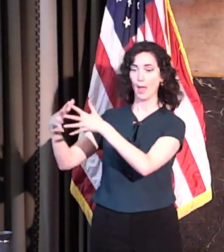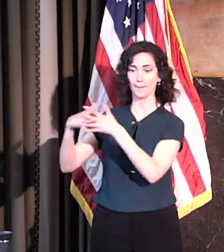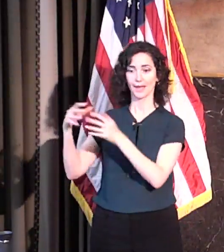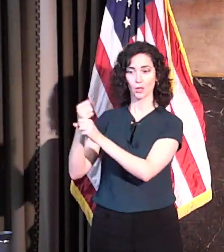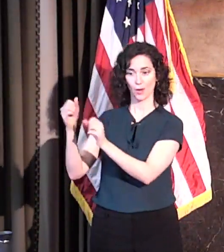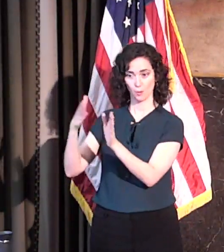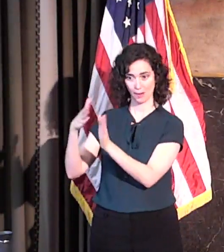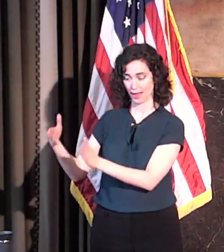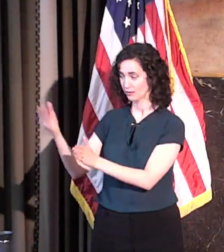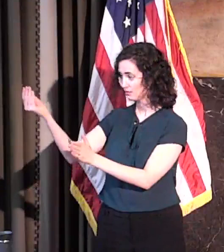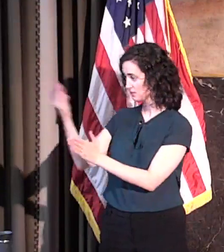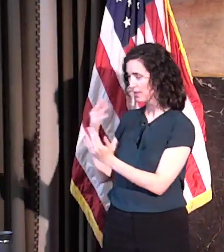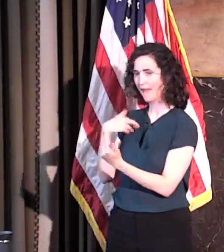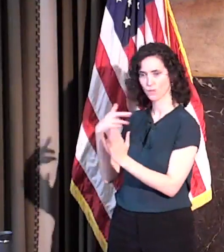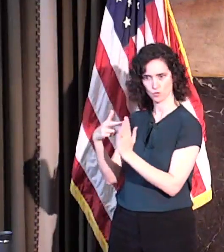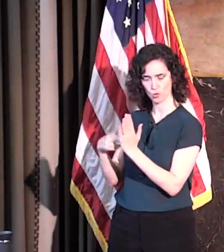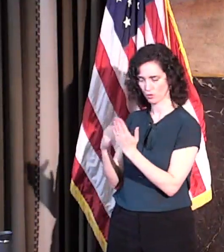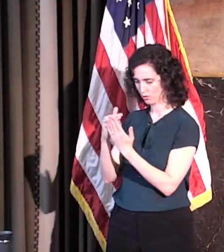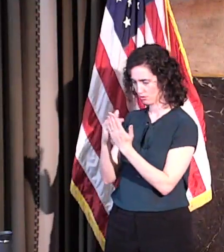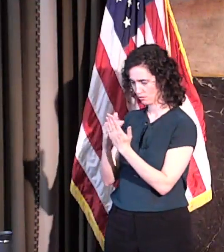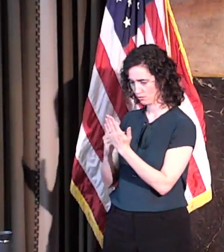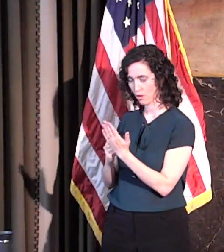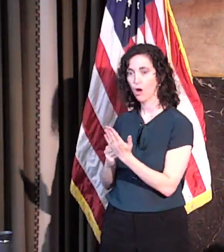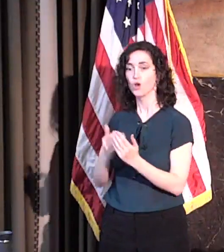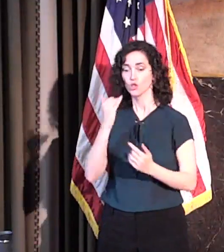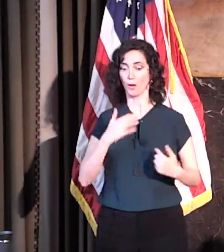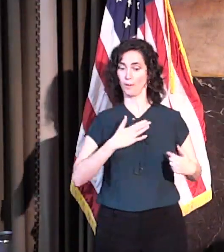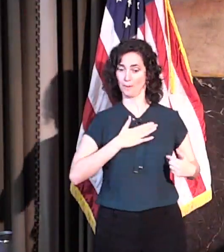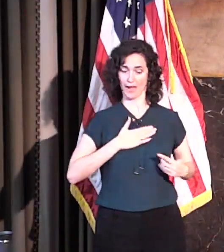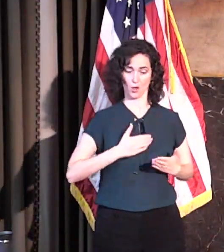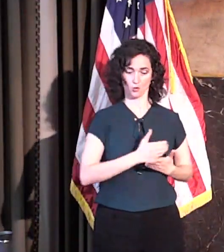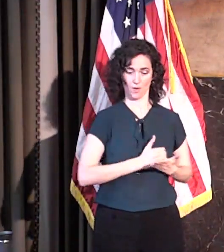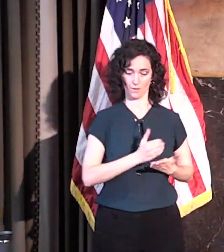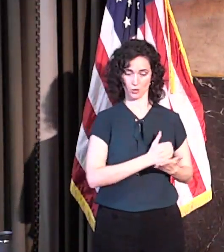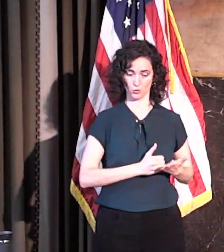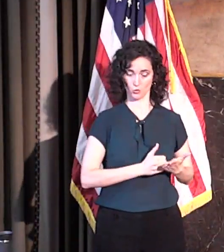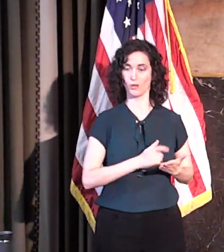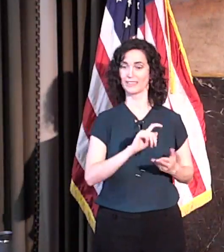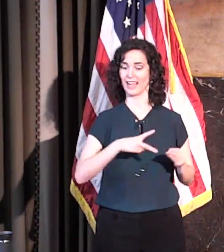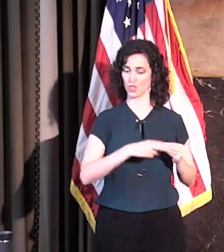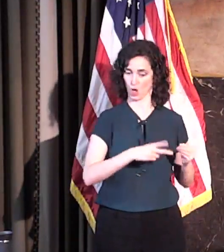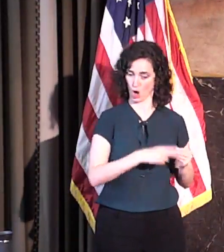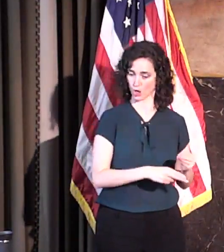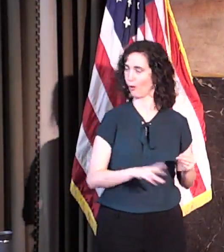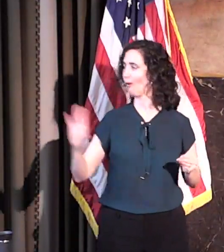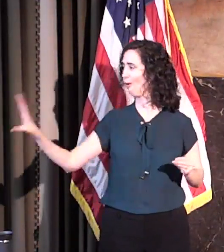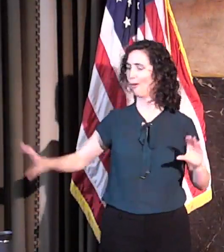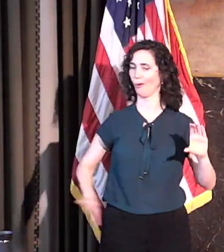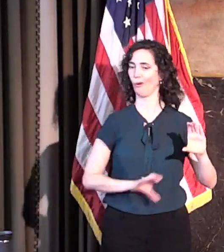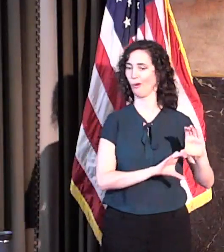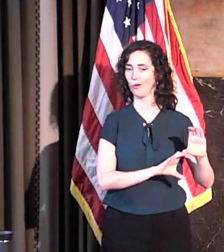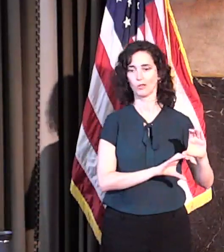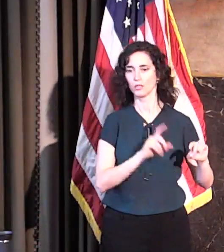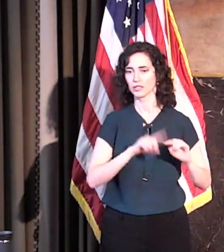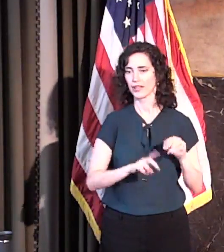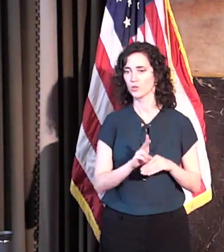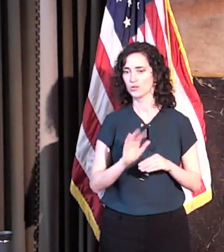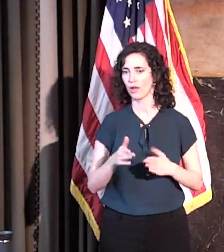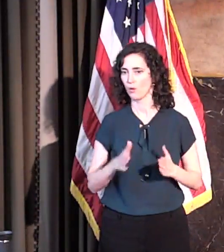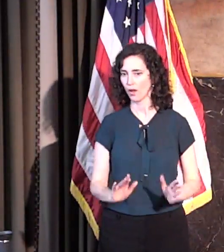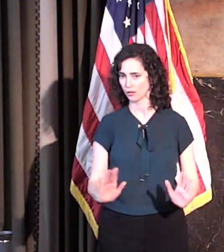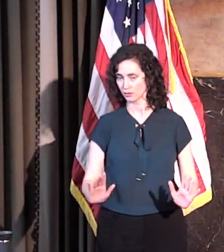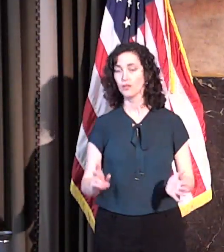that says you can't use those dollars to make up for revenue that you lost because you decided to cut taxes. And so for all of those reasons, we need to